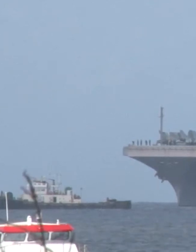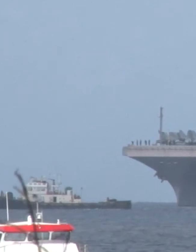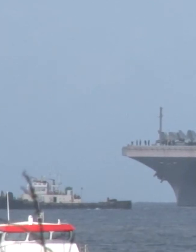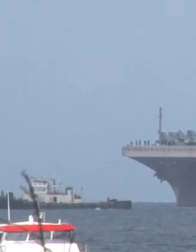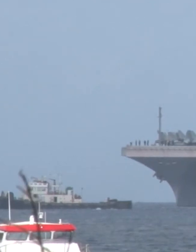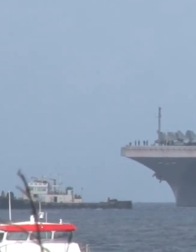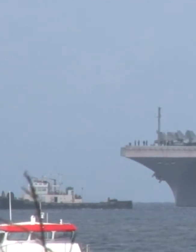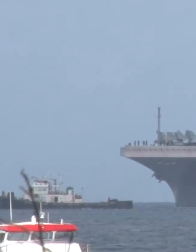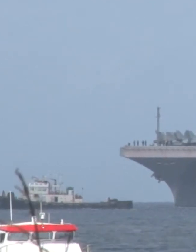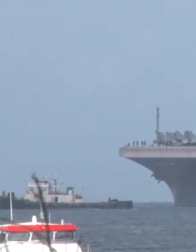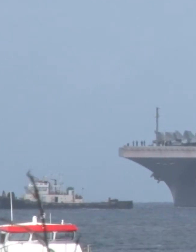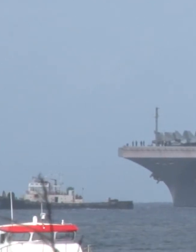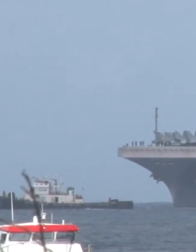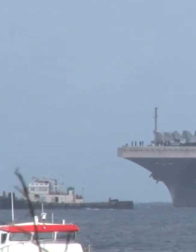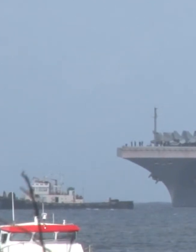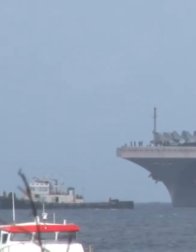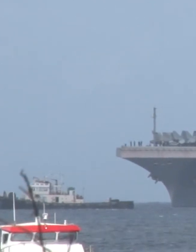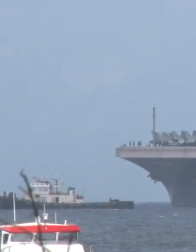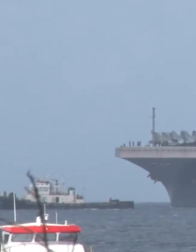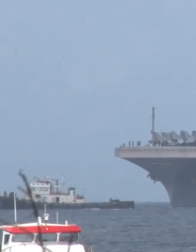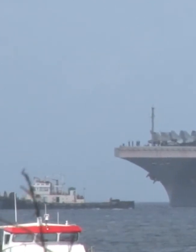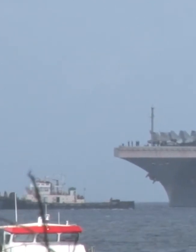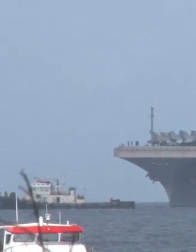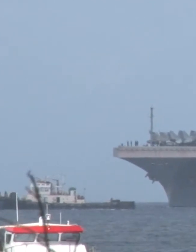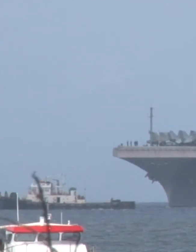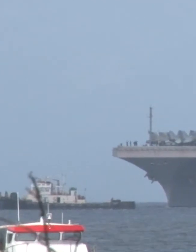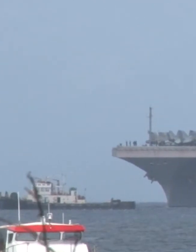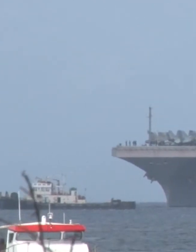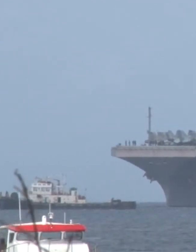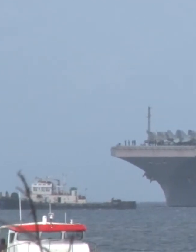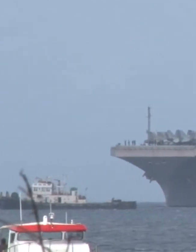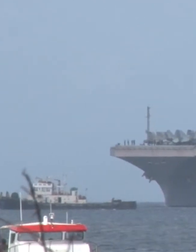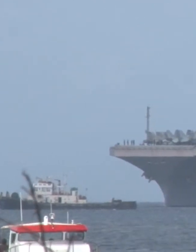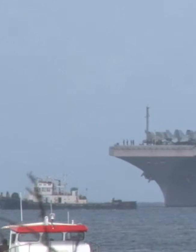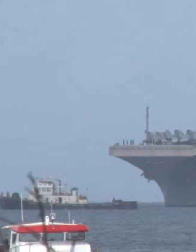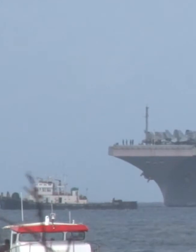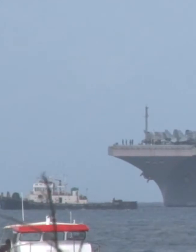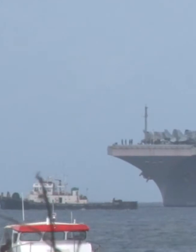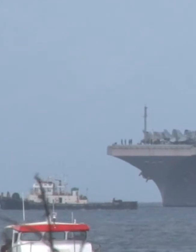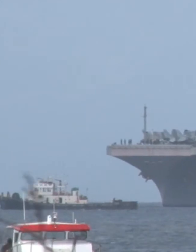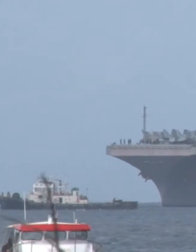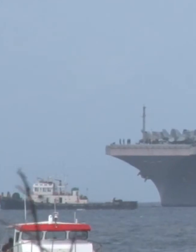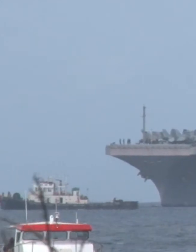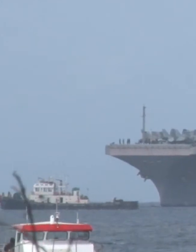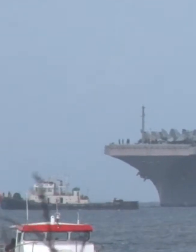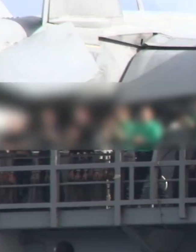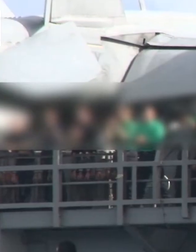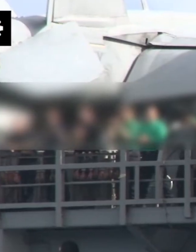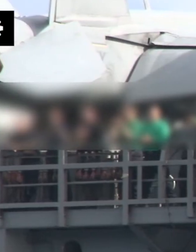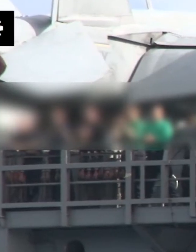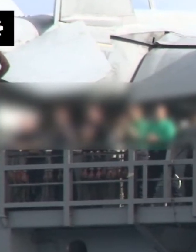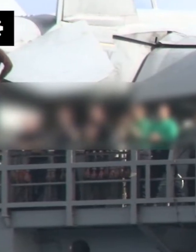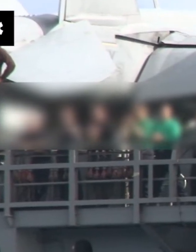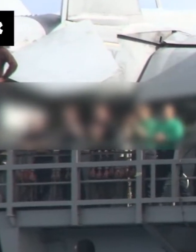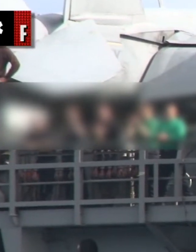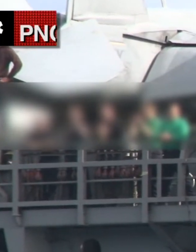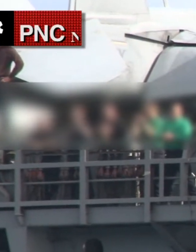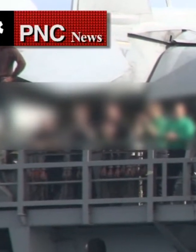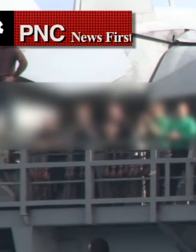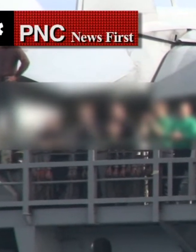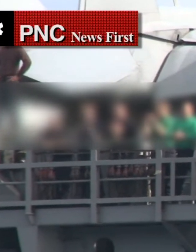Military officials have not disclosed how many sailors off the USS Roosevelt have tested positive for COVID-19,